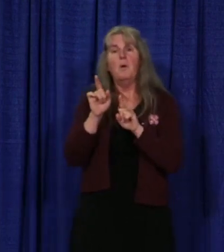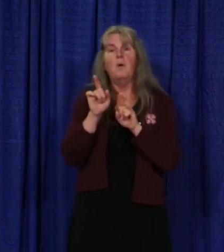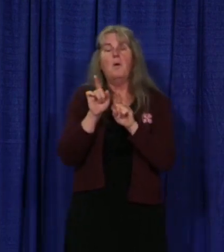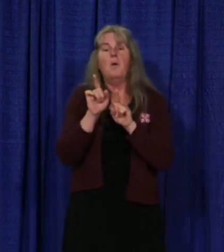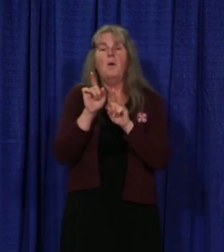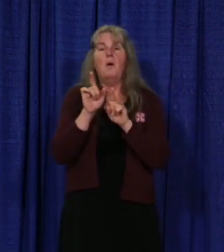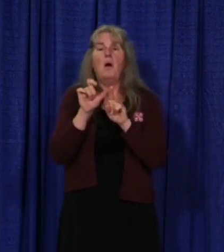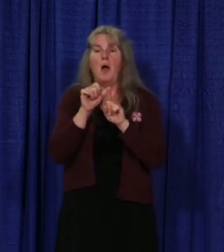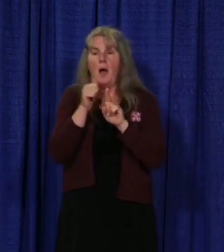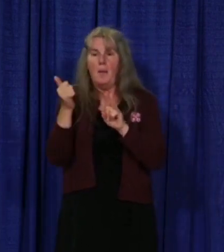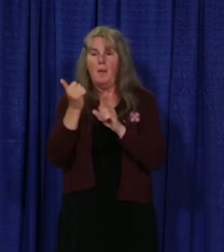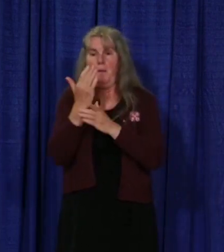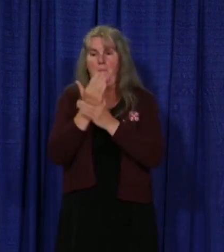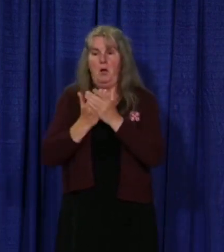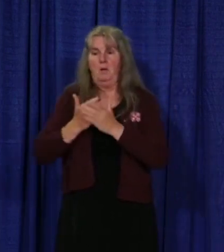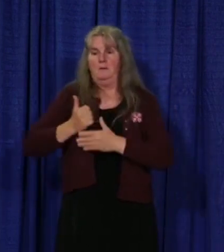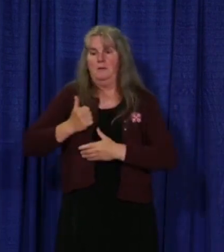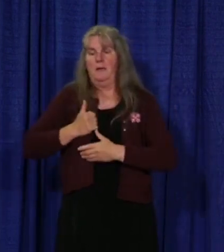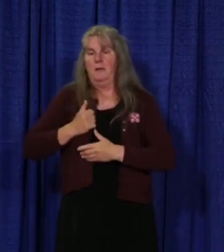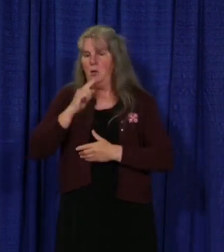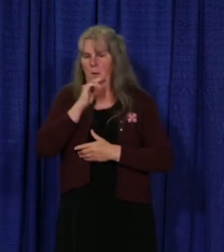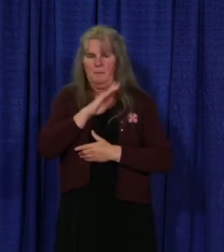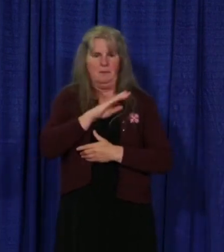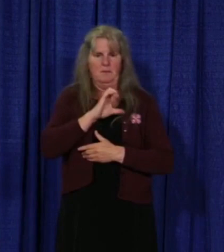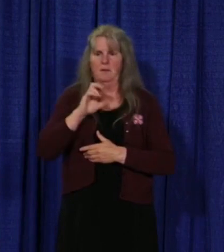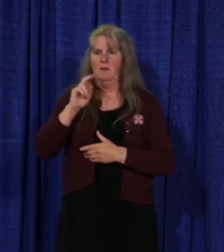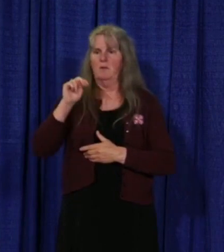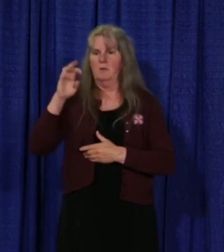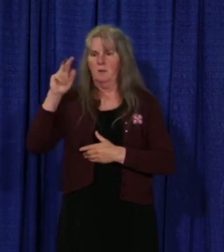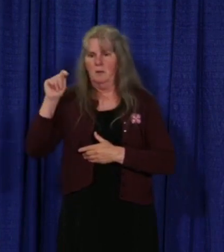well. Can you just, elaborate on